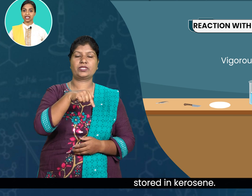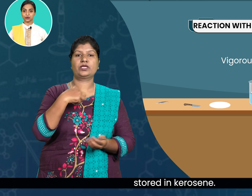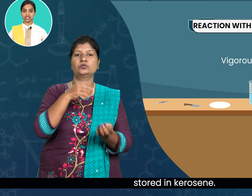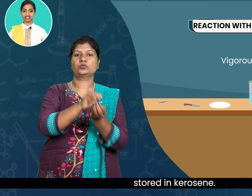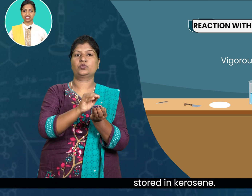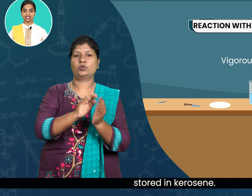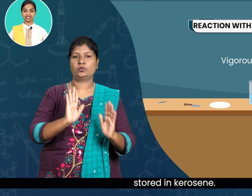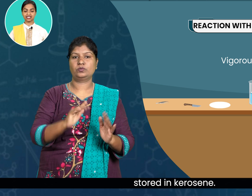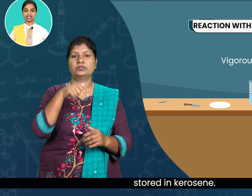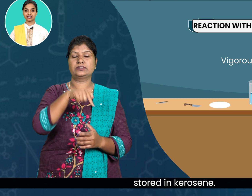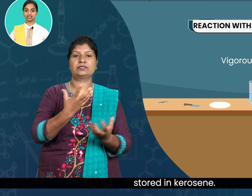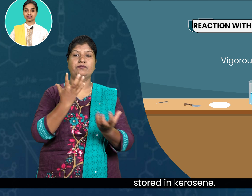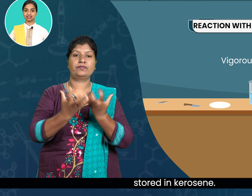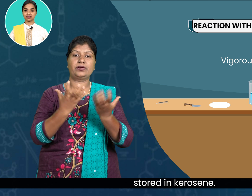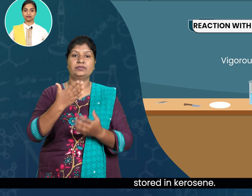in kerosene.